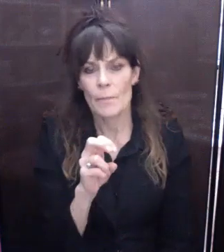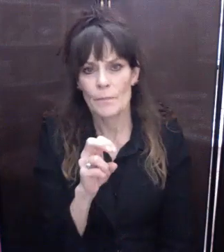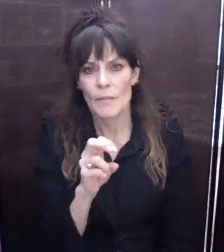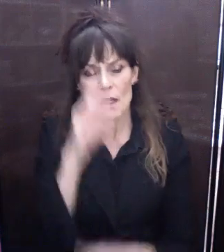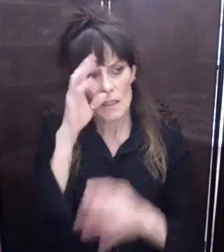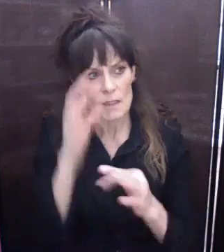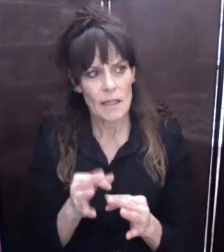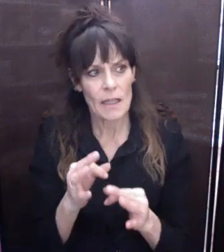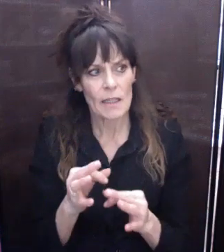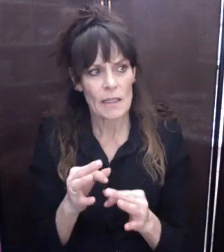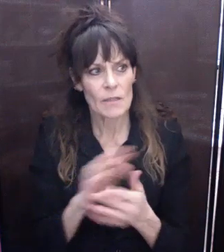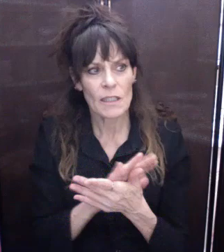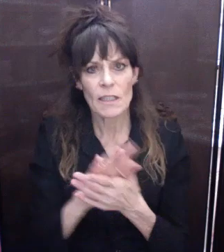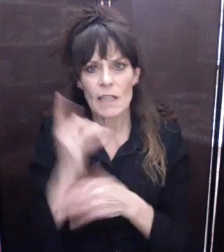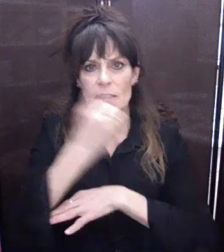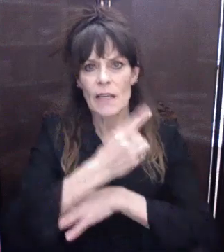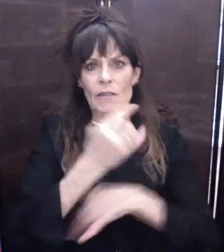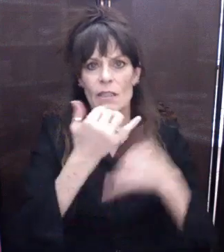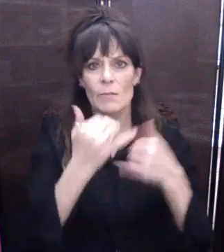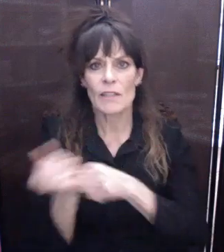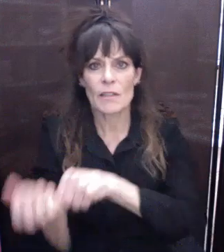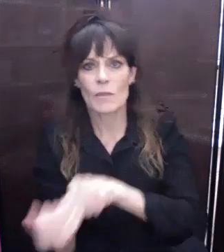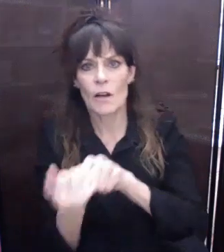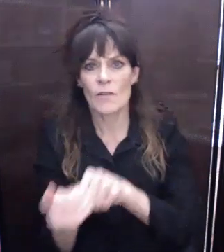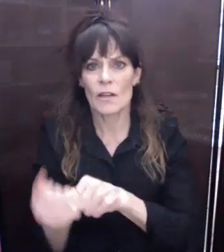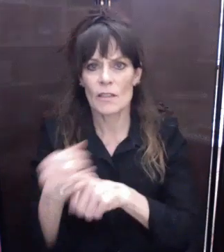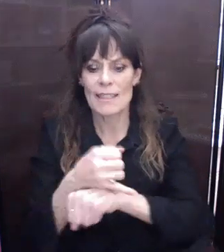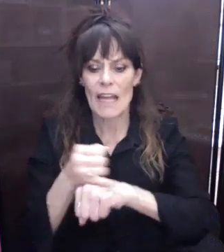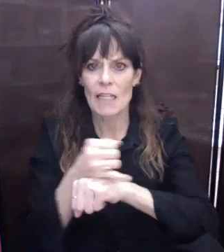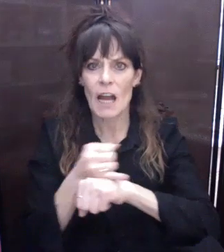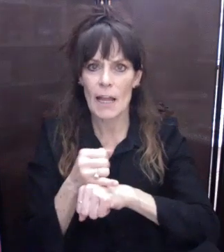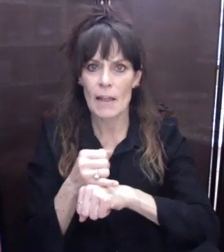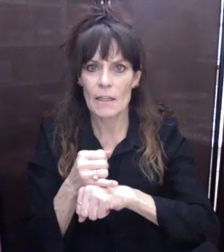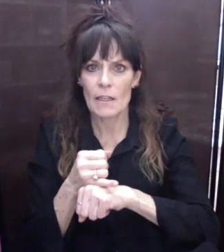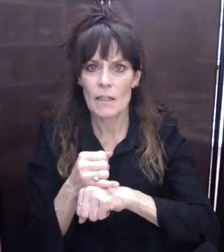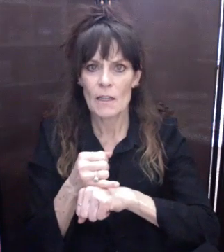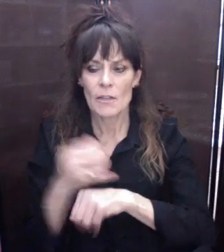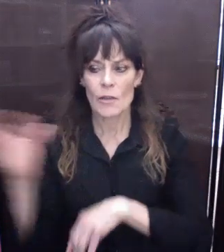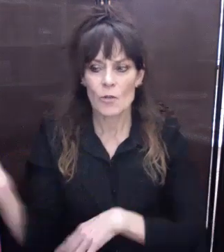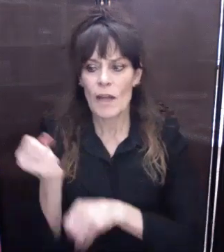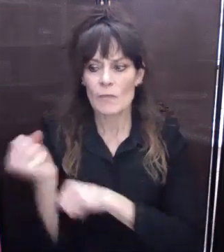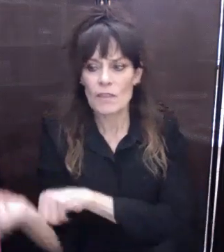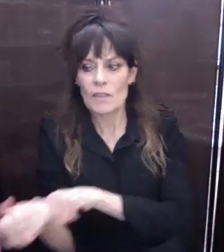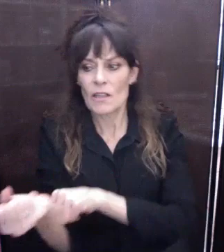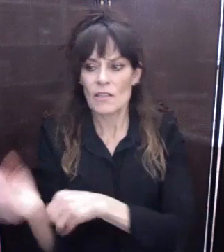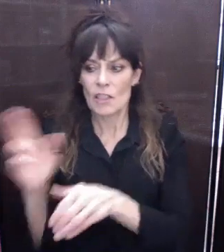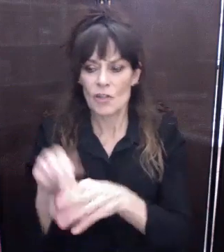was a nice day and he was going to go play some golf on Staten Island. So he grabbed, I guess he grabbed his clubs and got on a bus and he sat down next to a